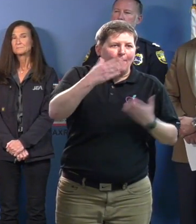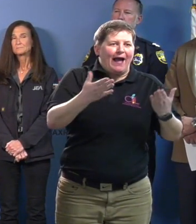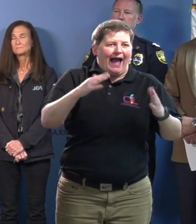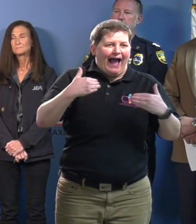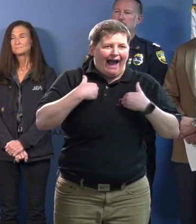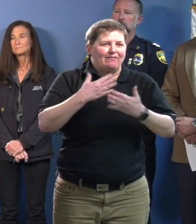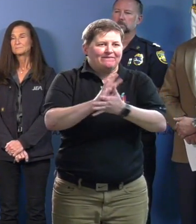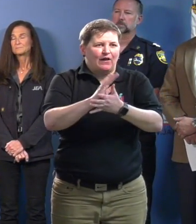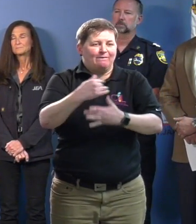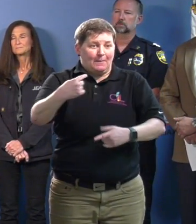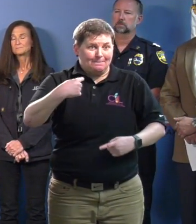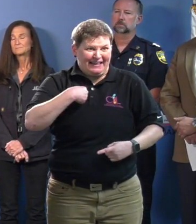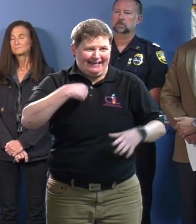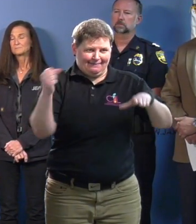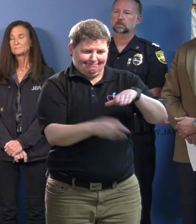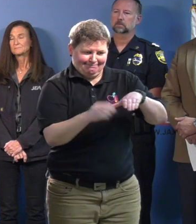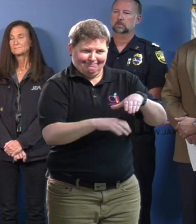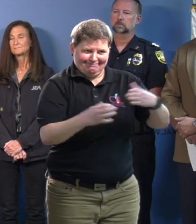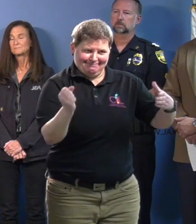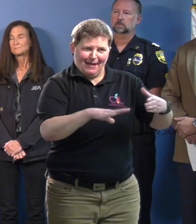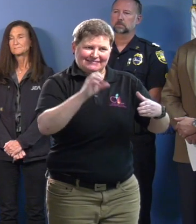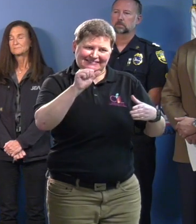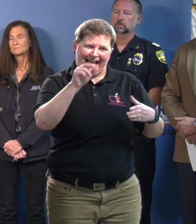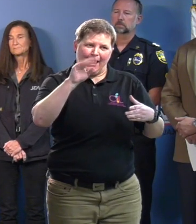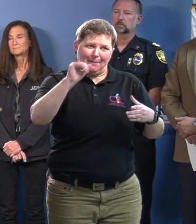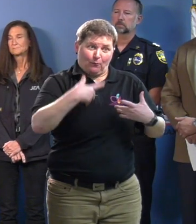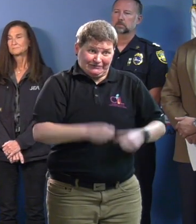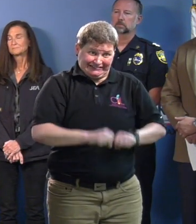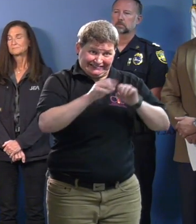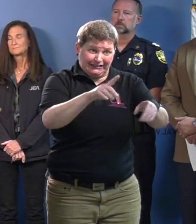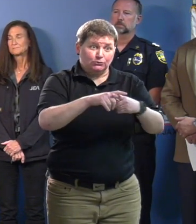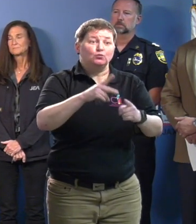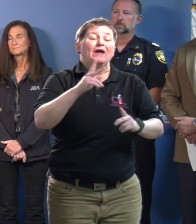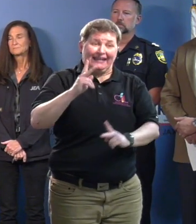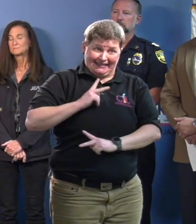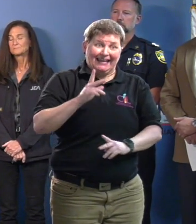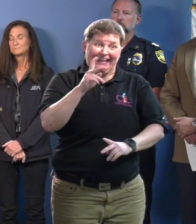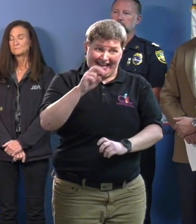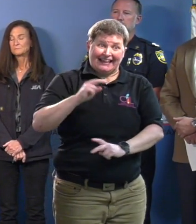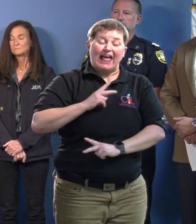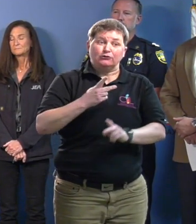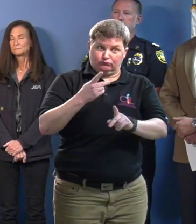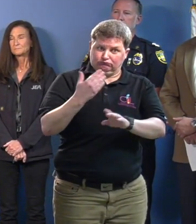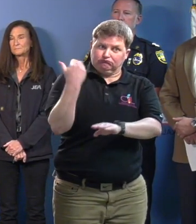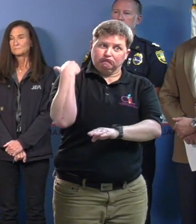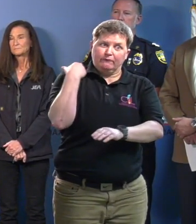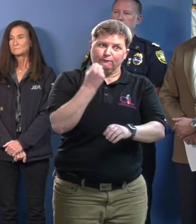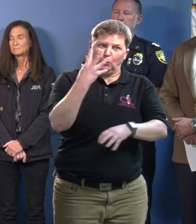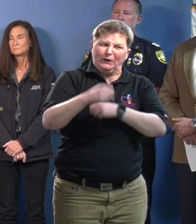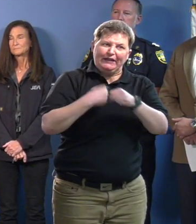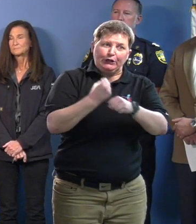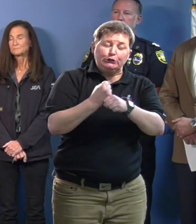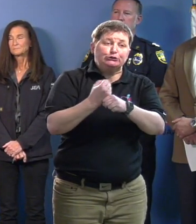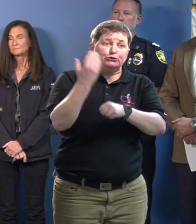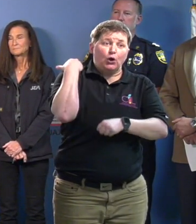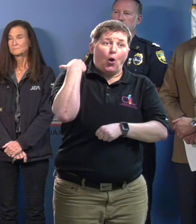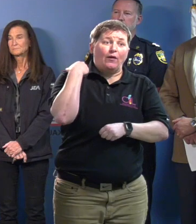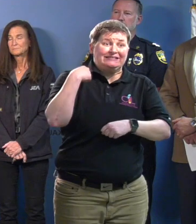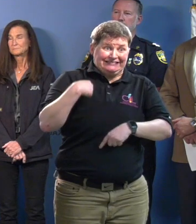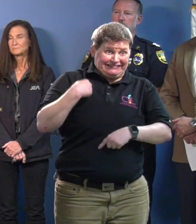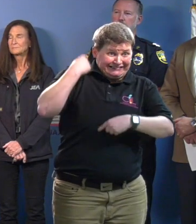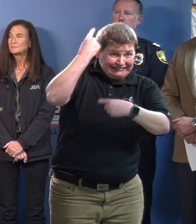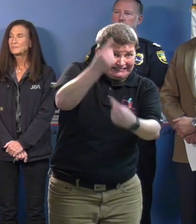over to Ken Knight Drive in the past, and that was a couple of years ago. I will tell you that since then, I have